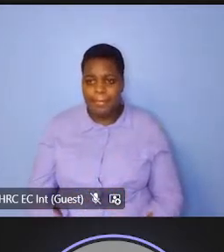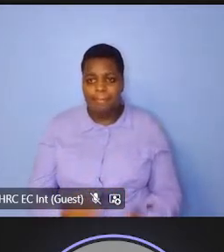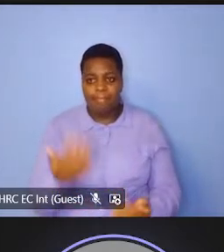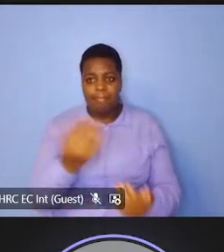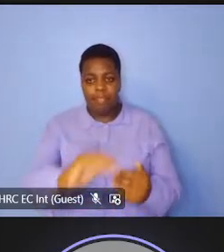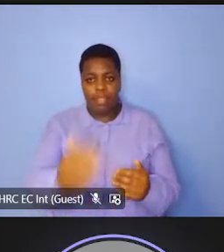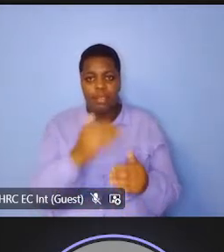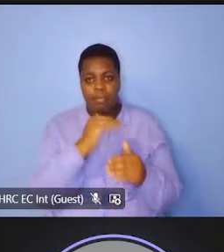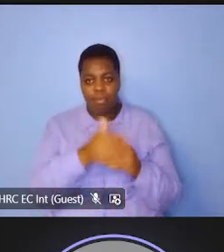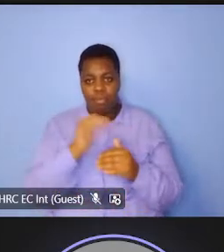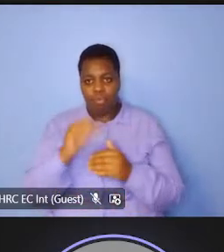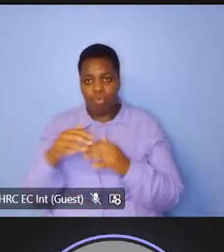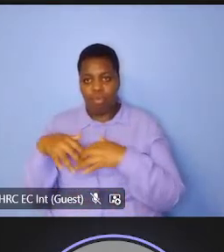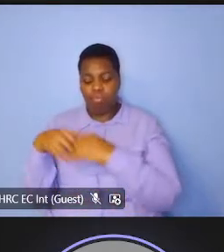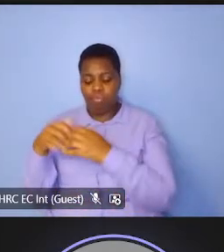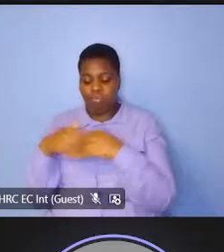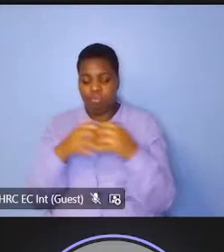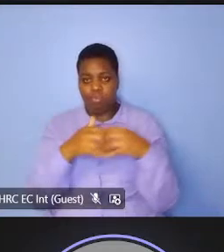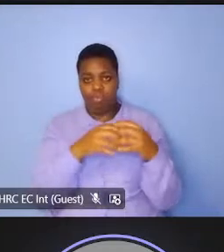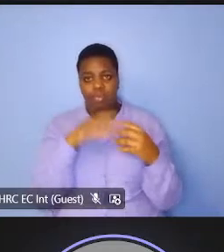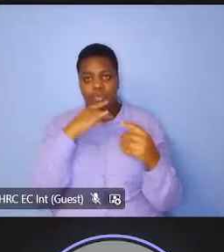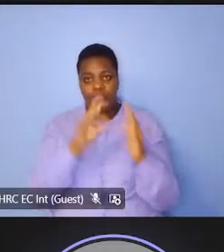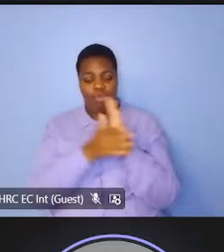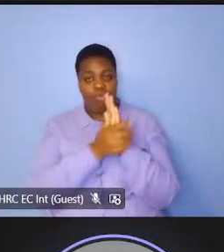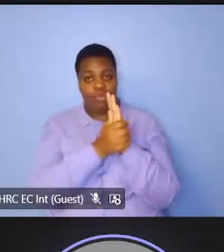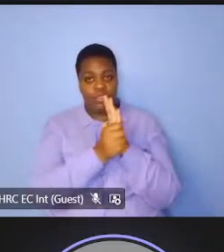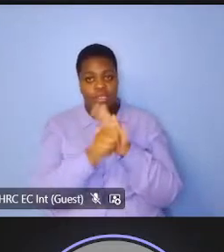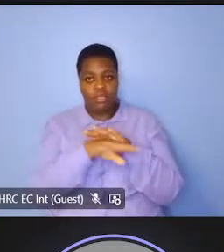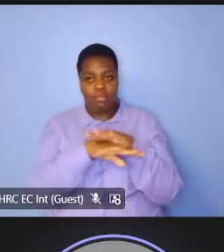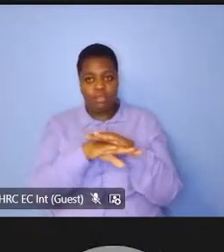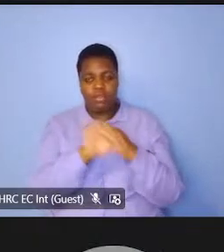learners and creating inclusive school spaces.